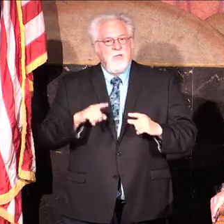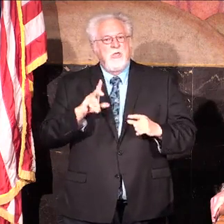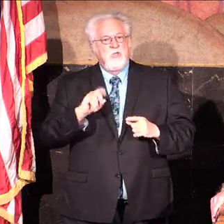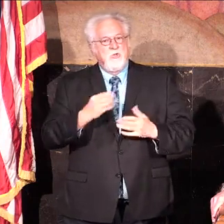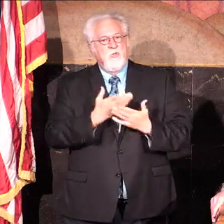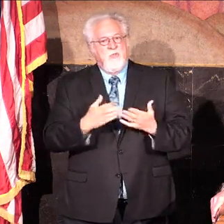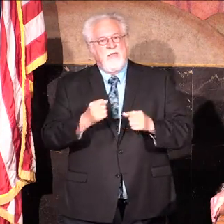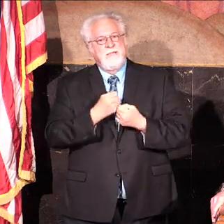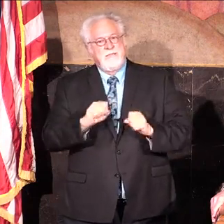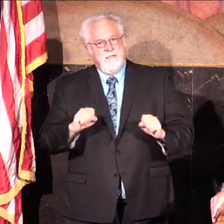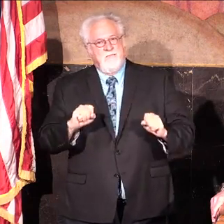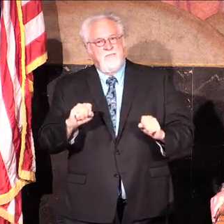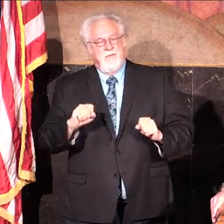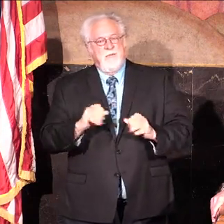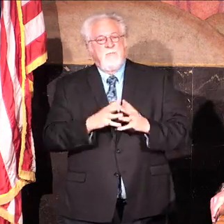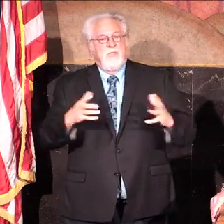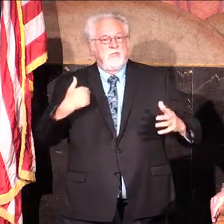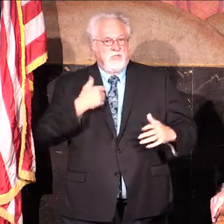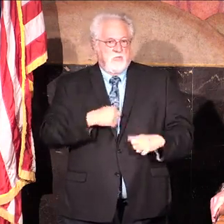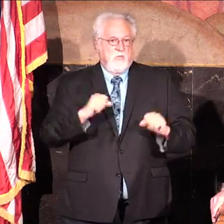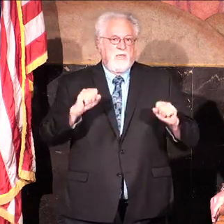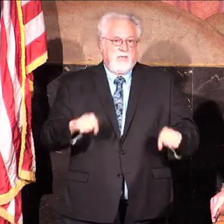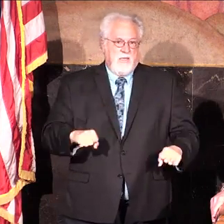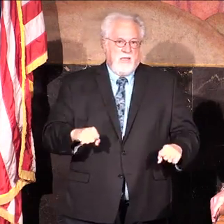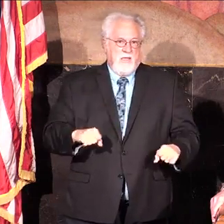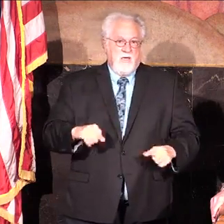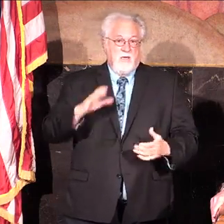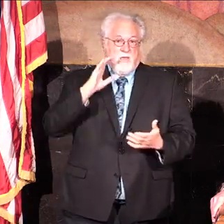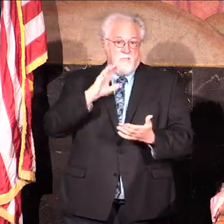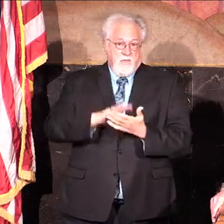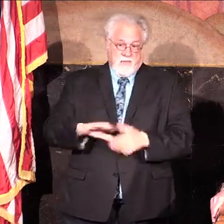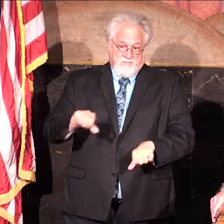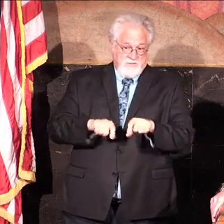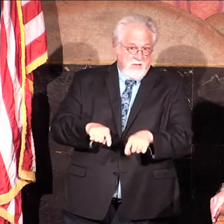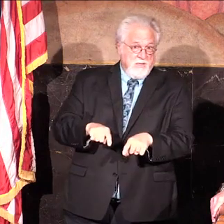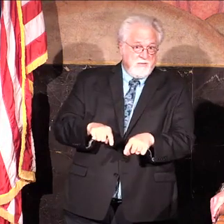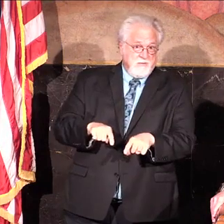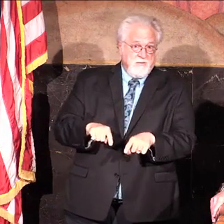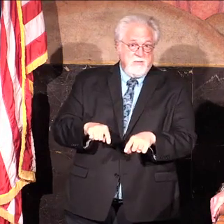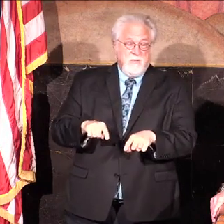as safely as we possibly can, believe in the science,